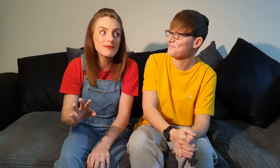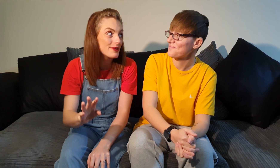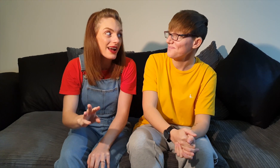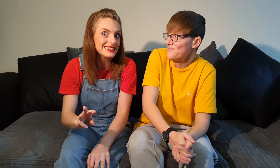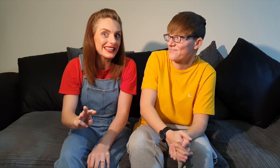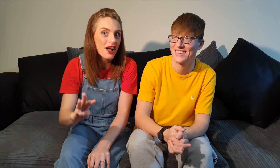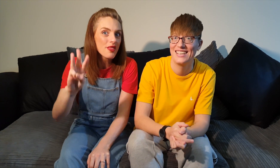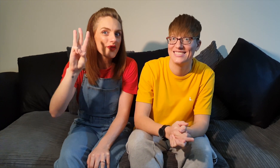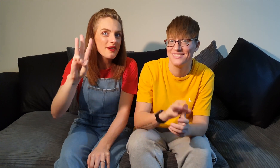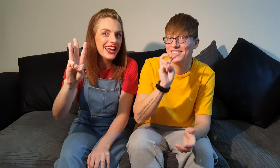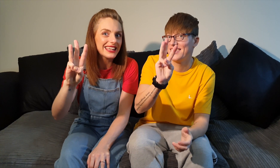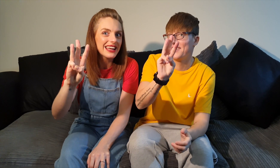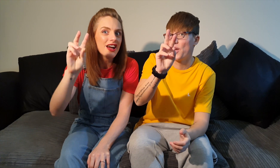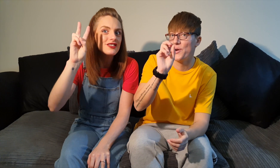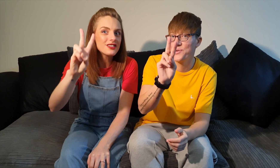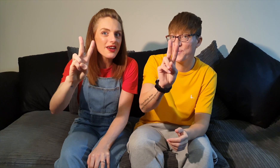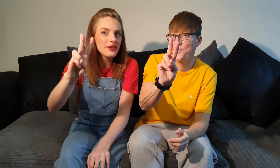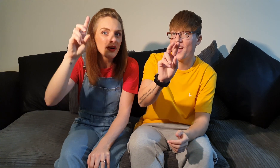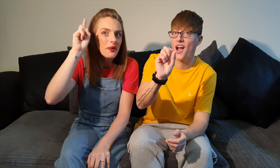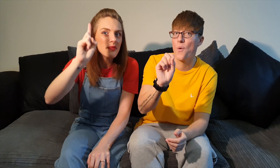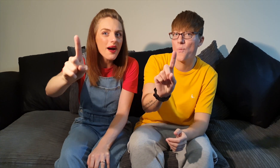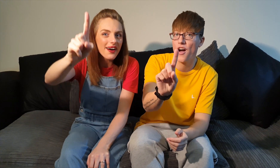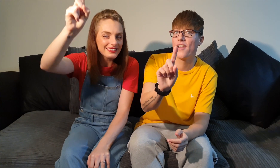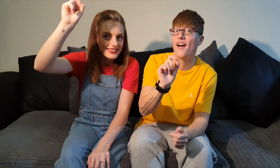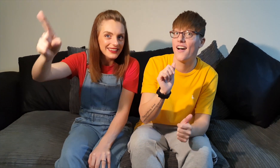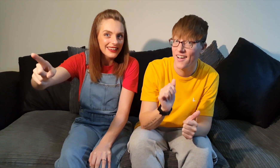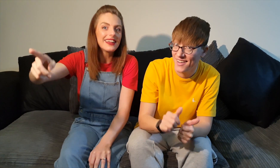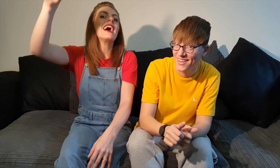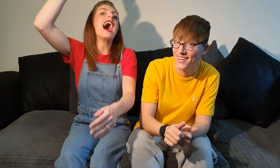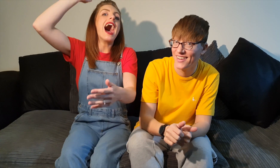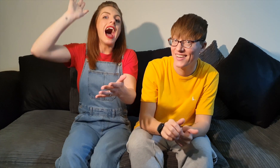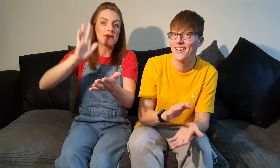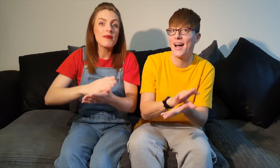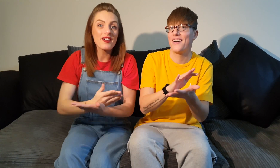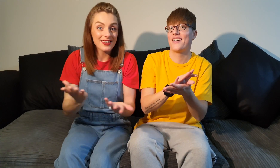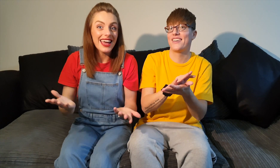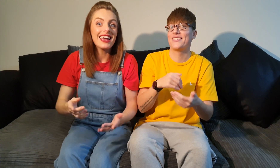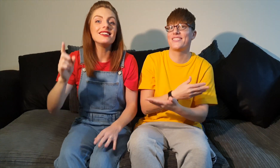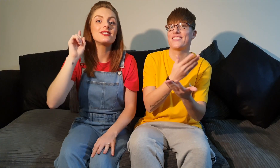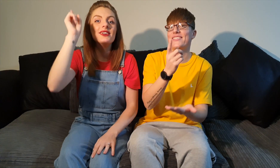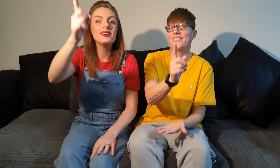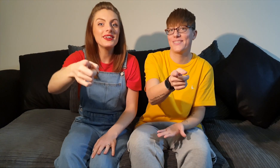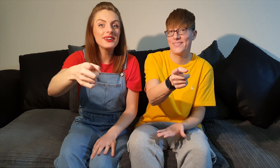be ready. 3, 2, 1. Happy birthday to